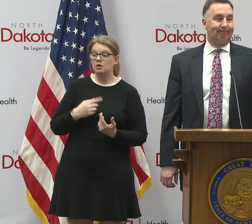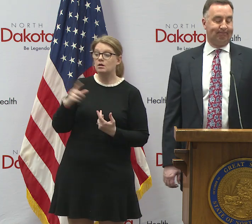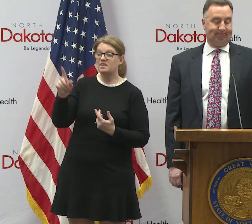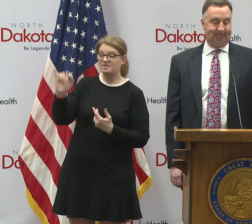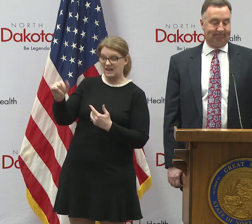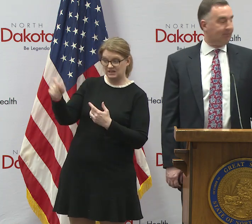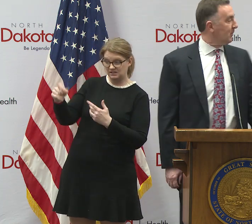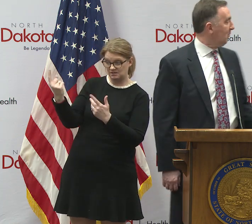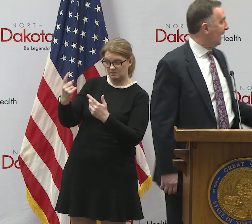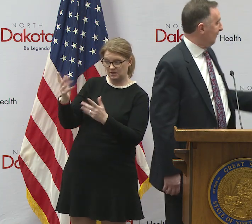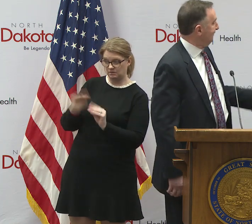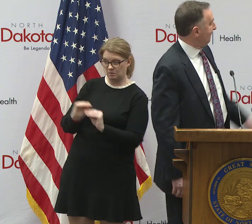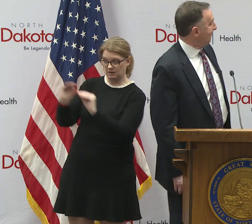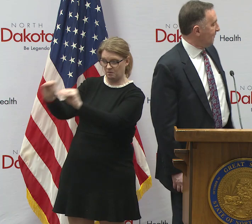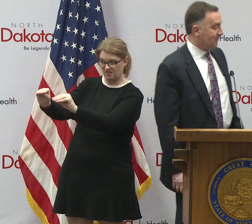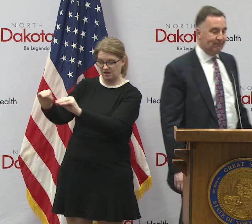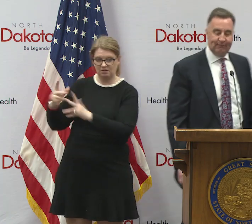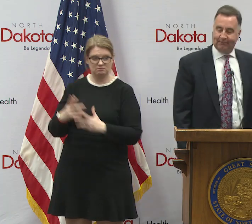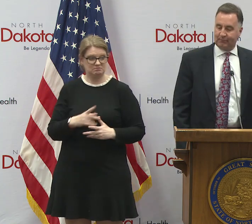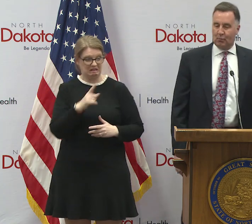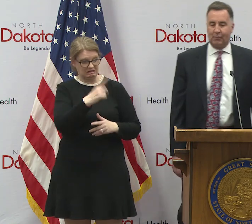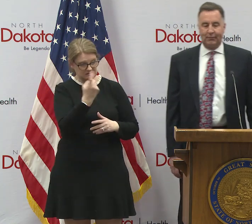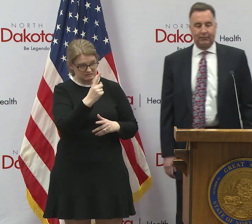happen. Mike?